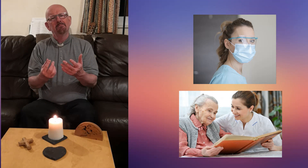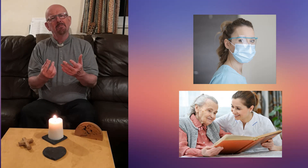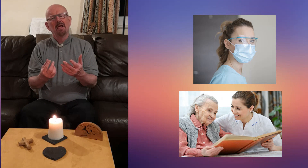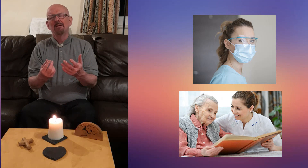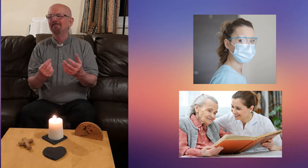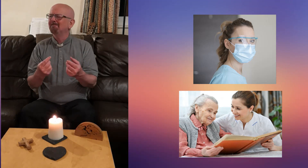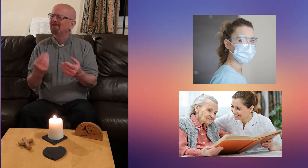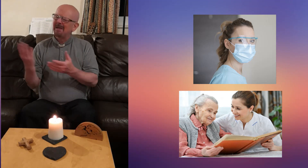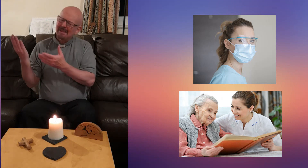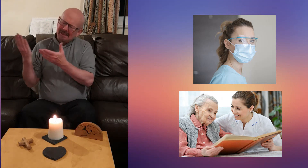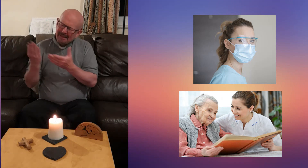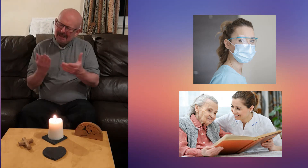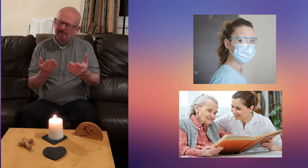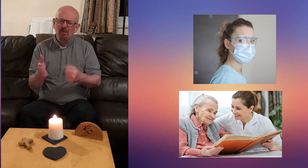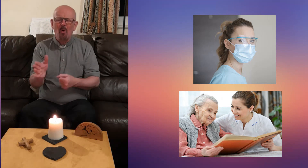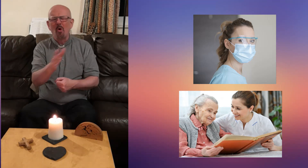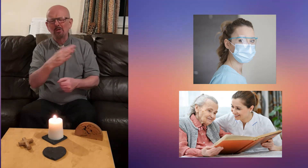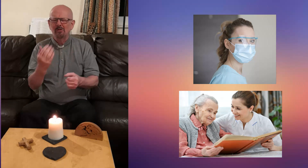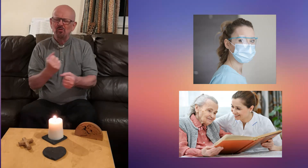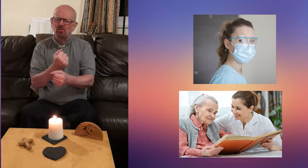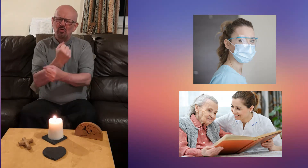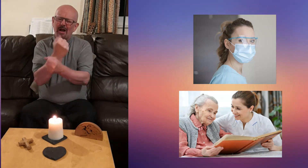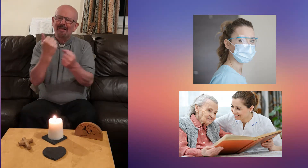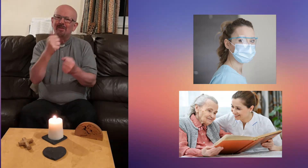Give them strength and wisdom.